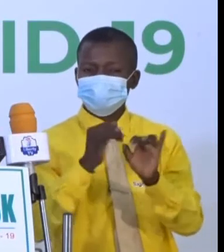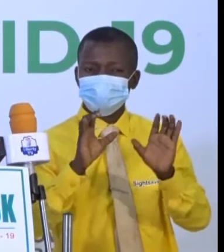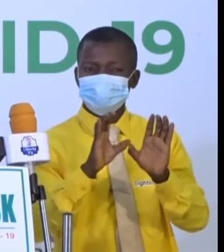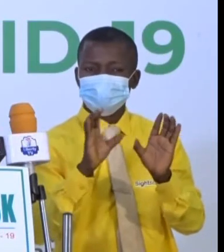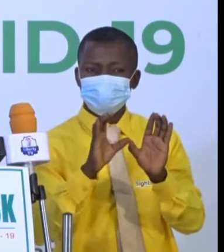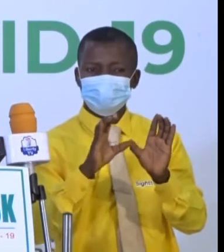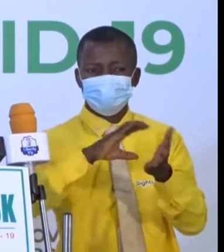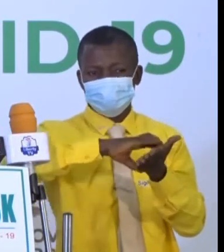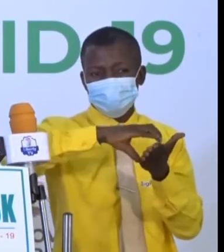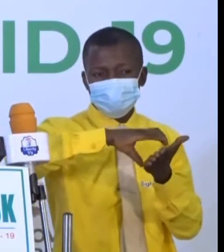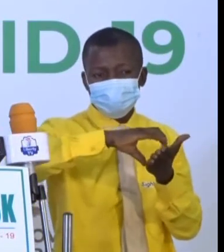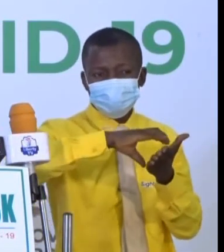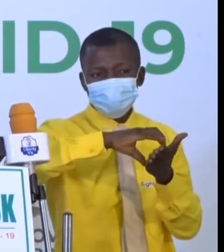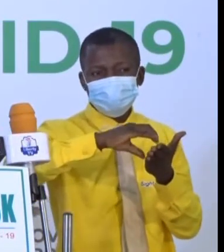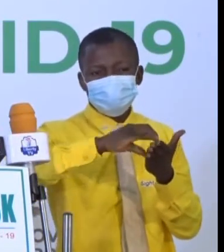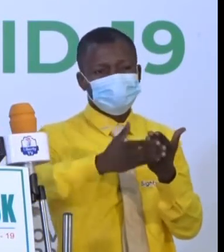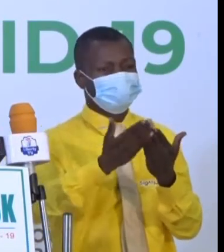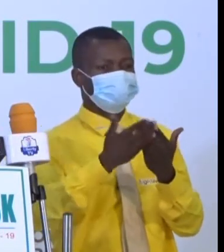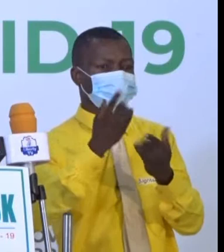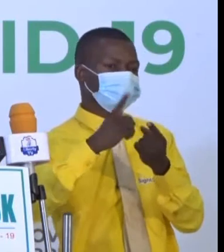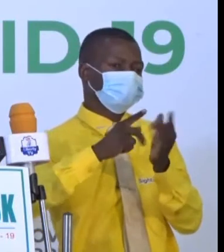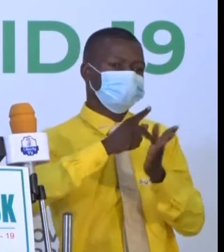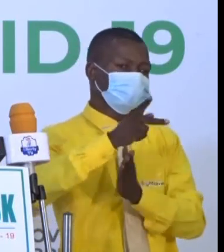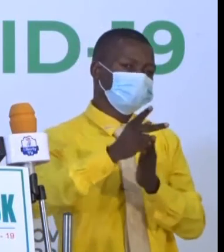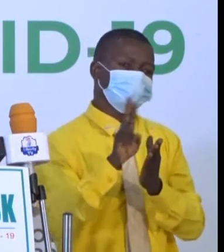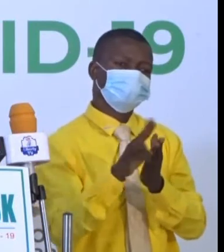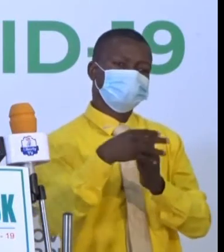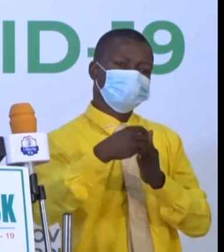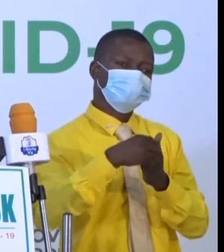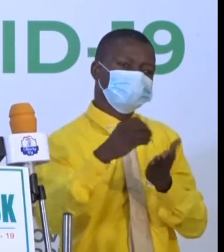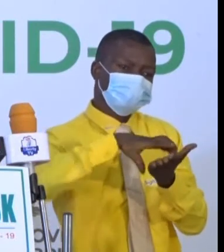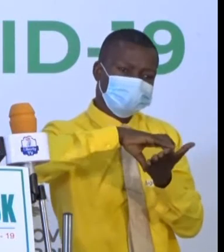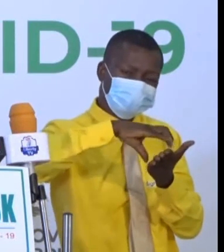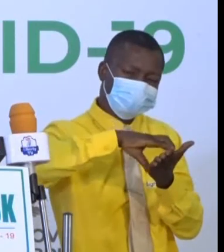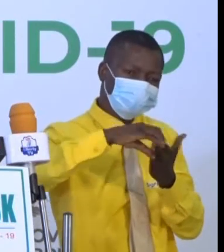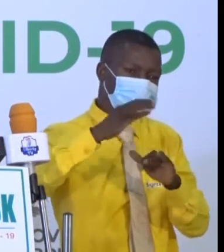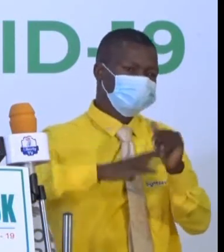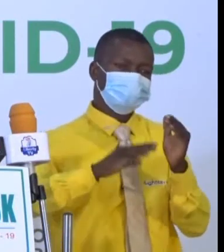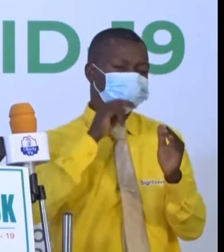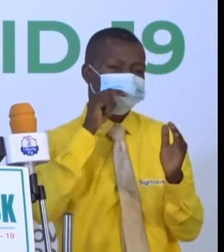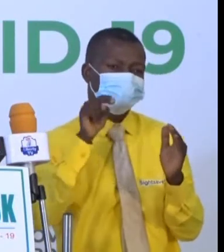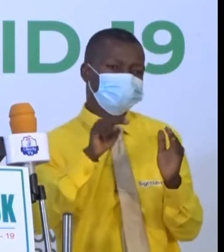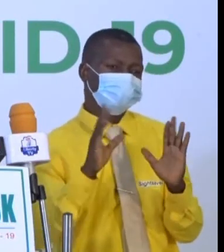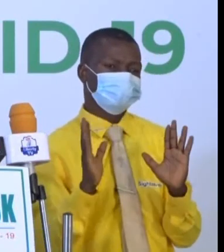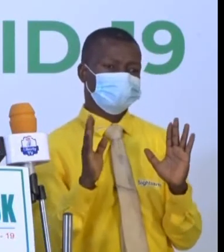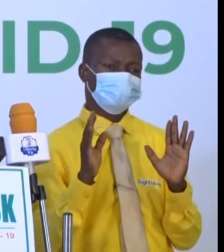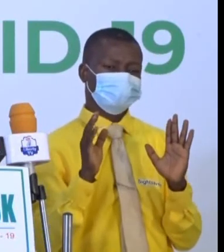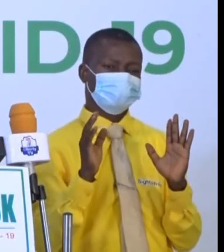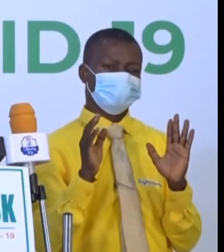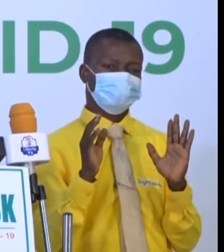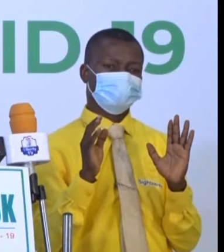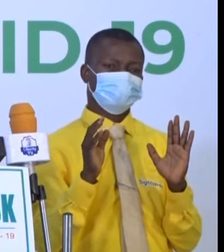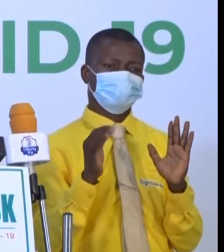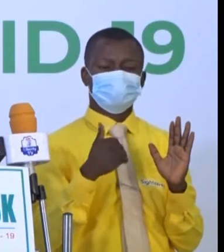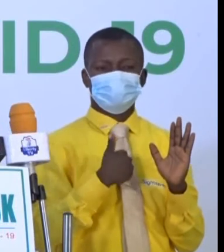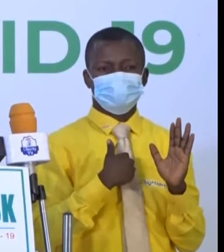to choose the dollar option rather than the naira option. And there will also be a